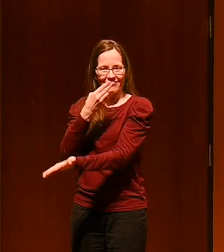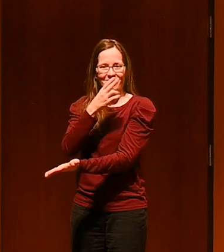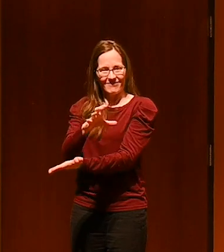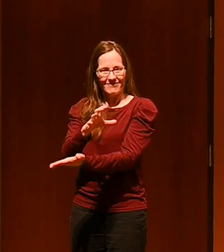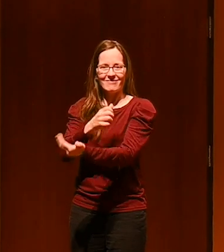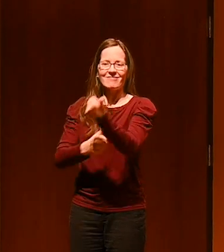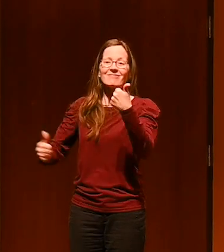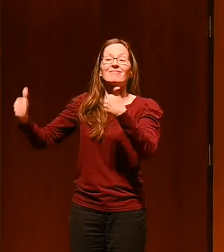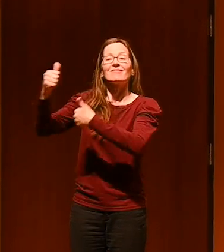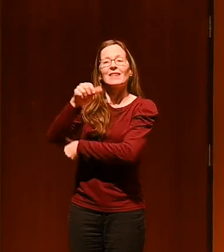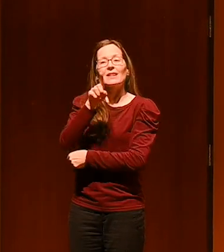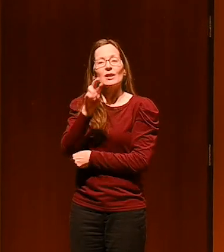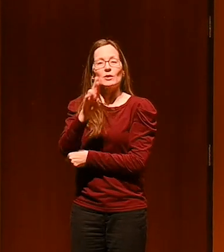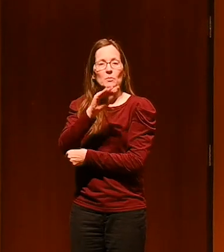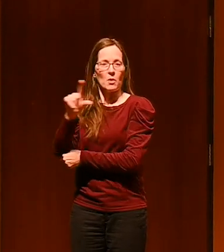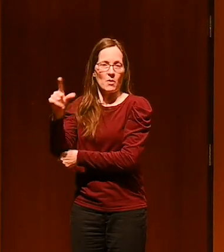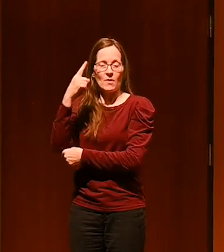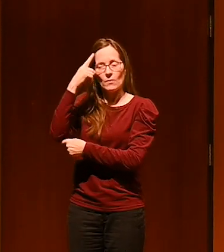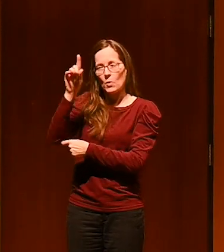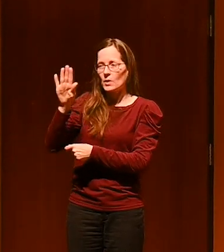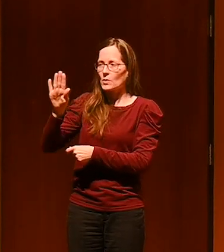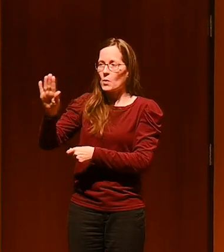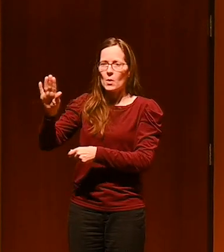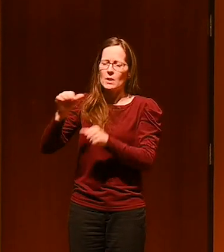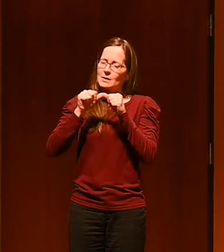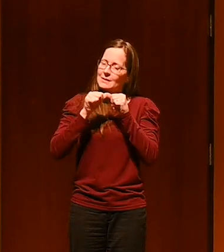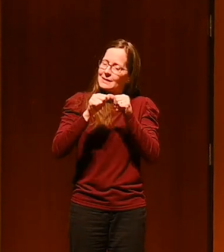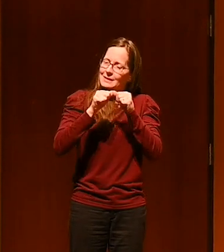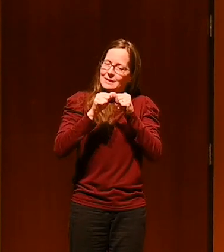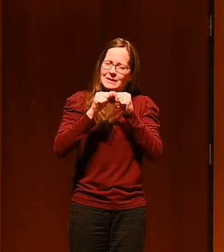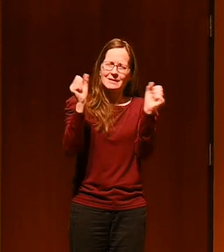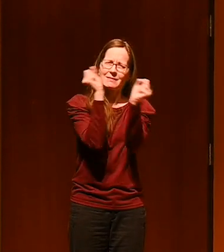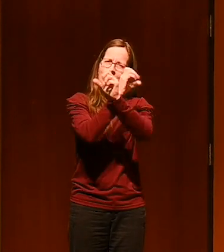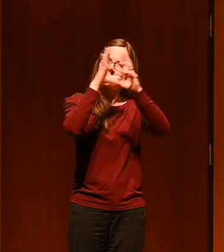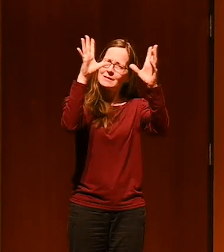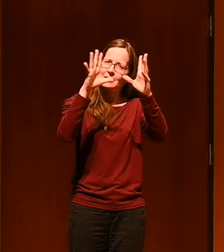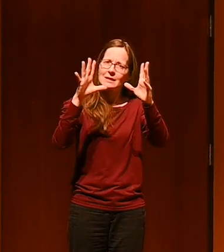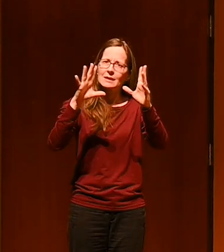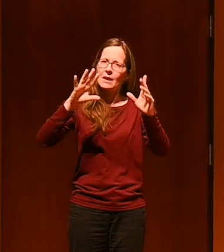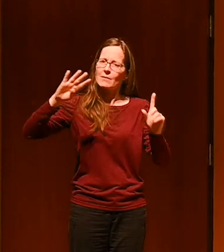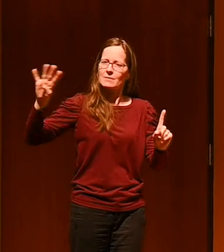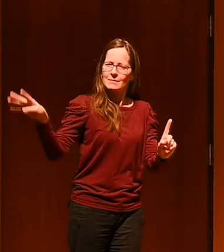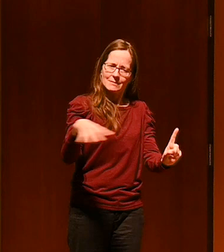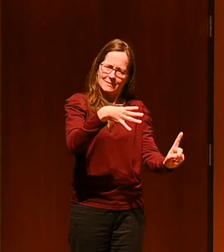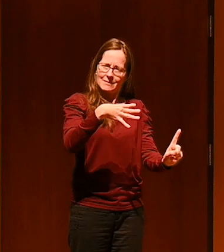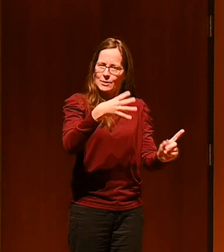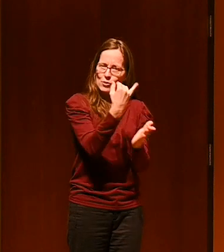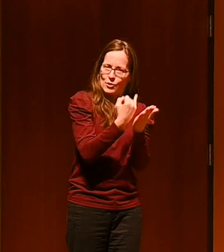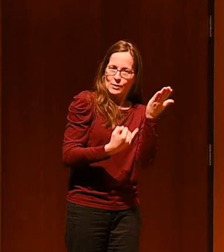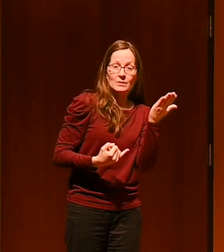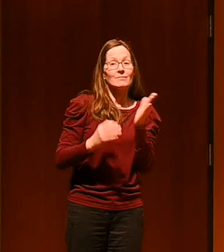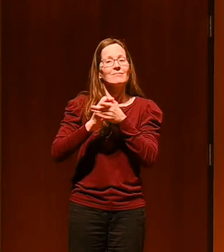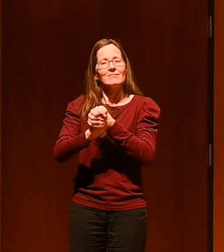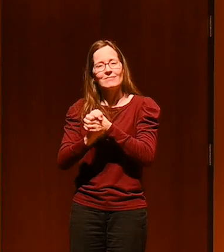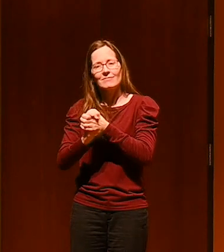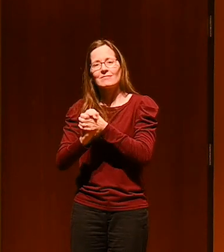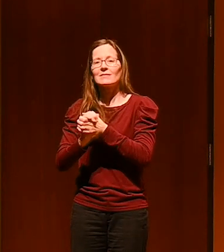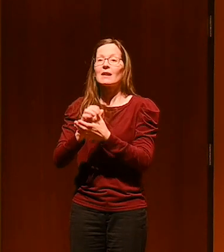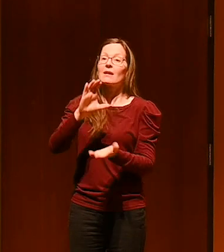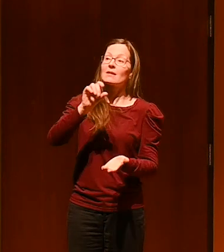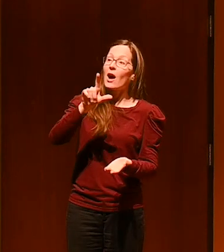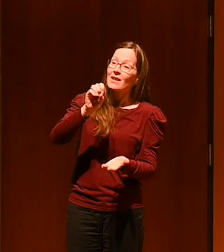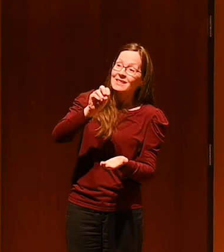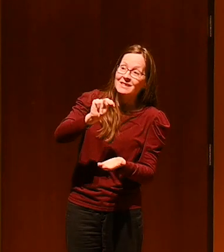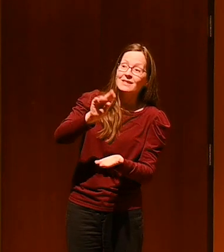Dr. Ball, for your steadfast vision of highlighting the arts, and congratulations to Colleen and your team on a transformative